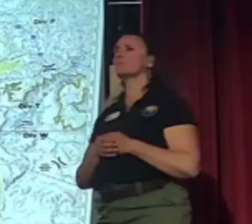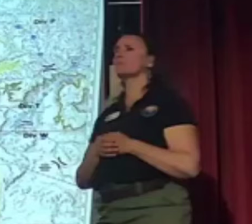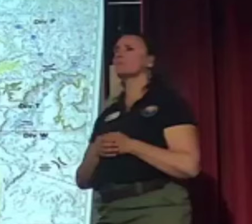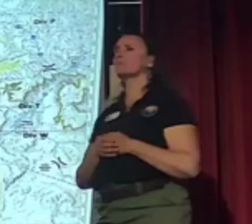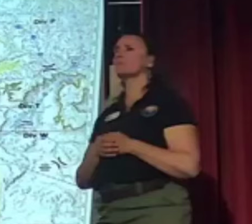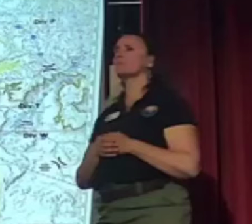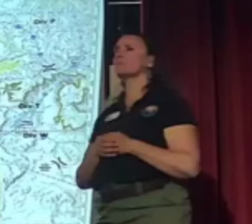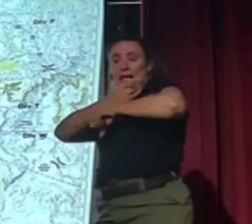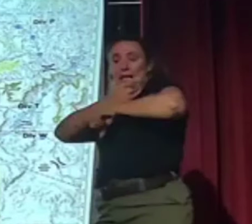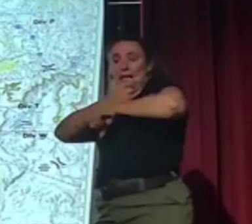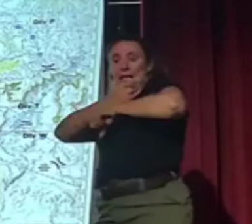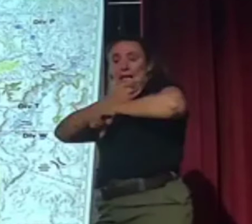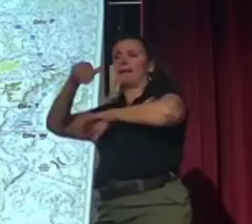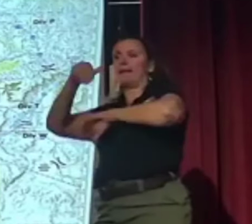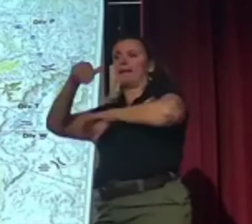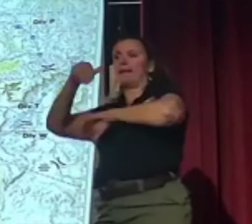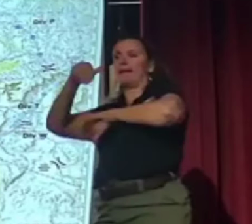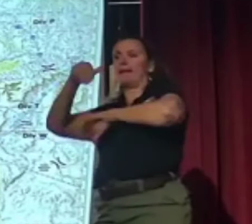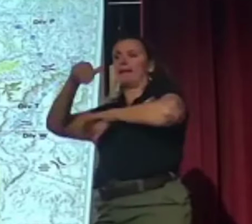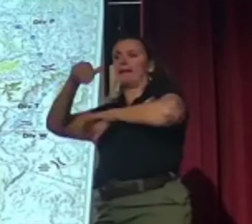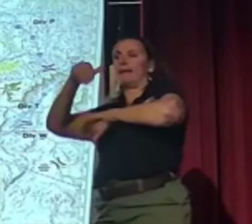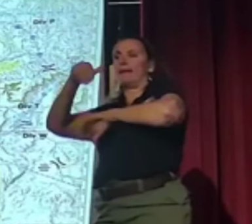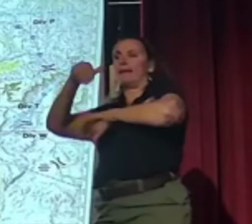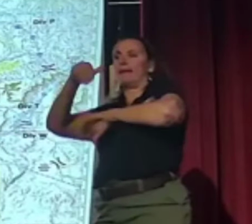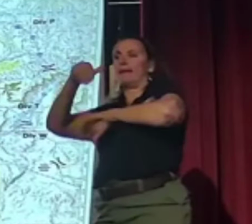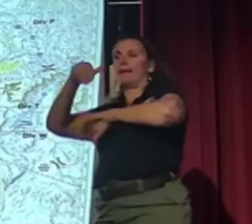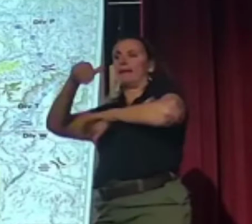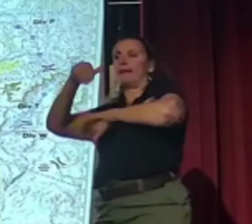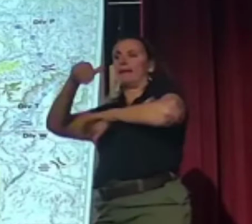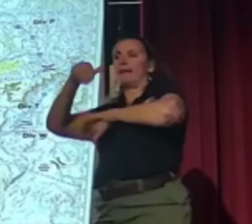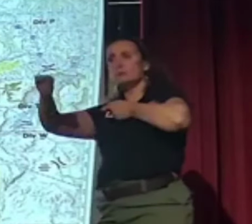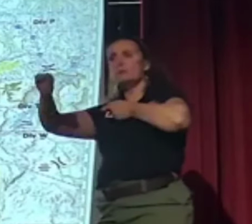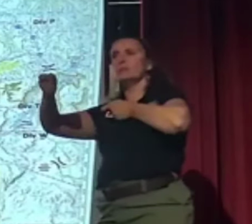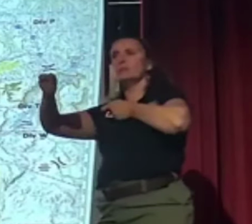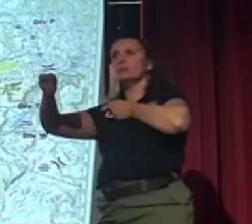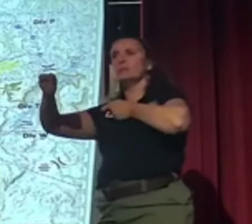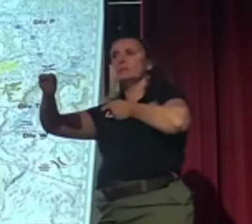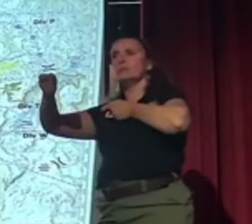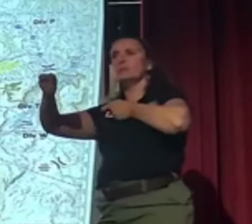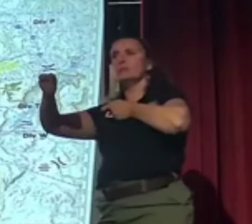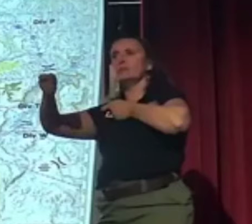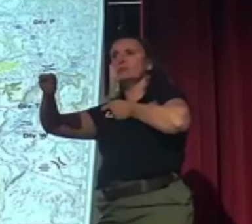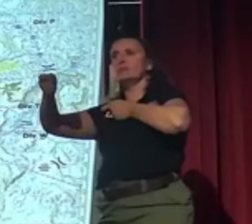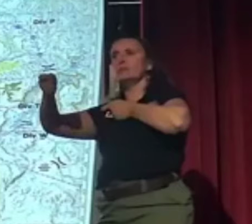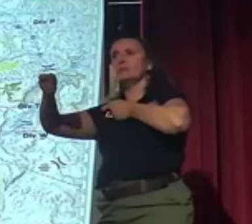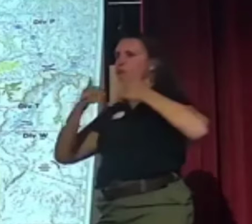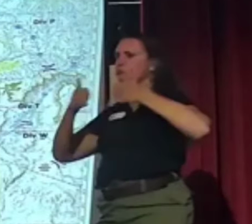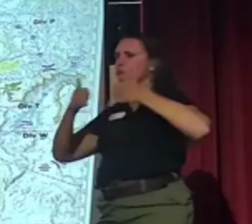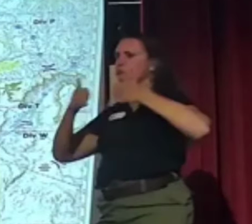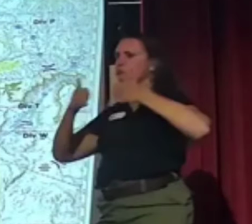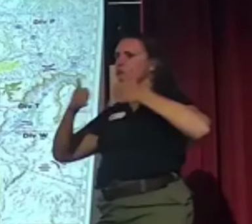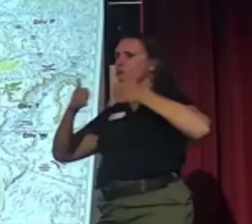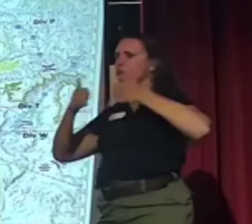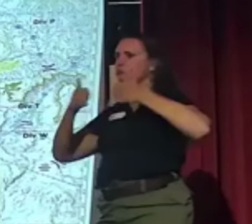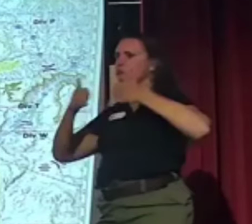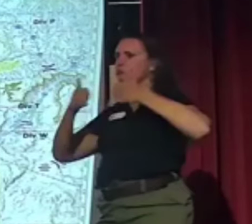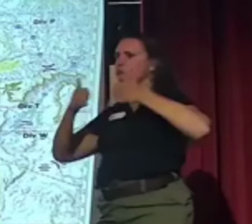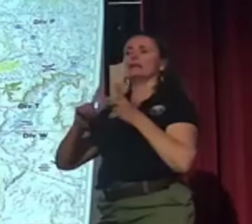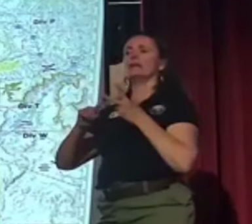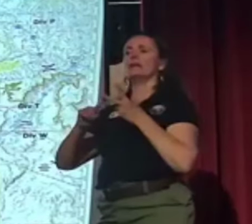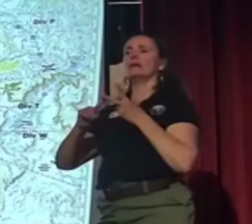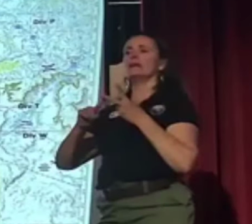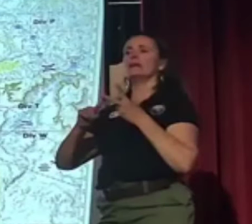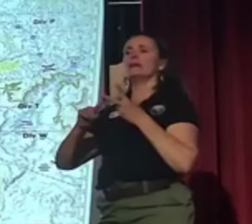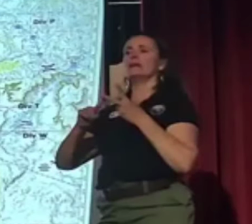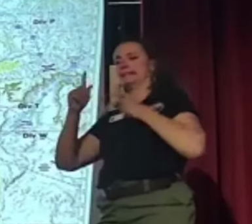as night shift. We have transitions taking place, a good solid plan, risk management, where can we be most successful?